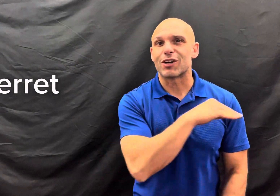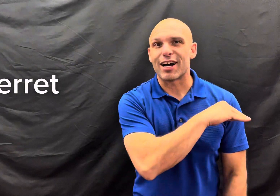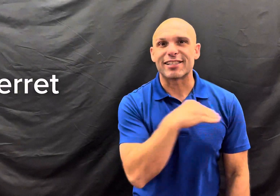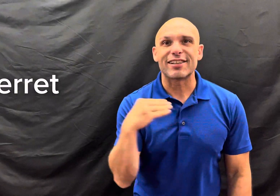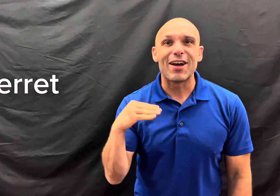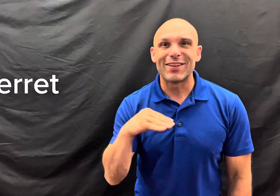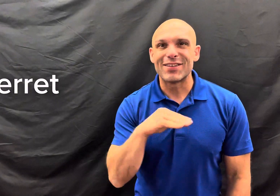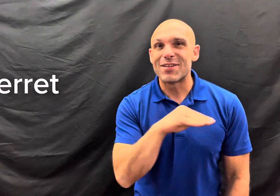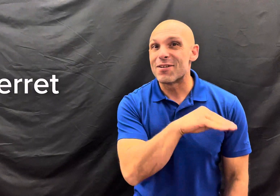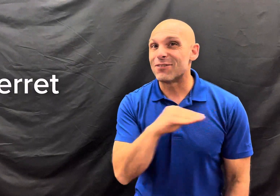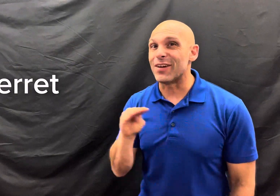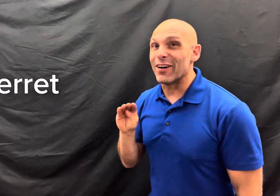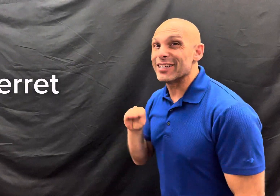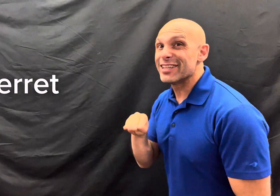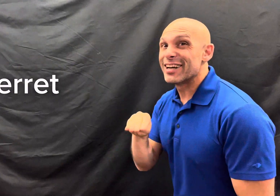across. Ferret.